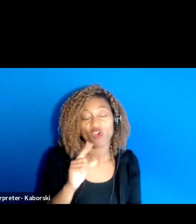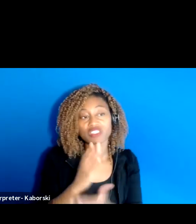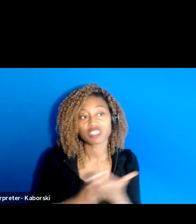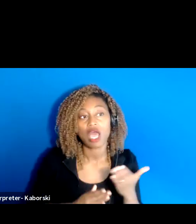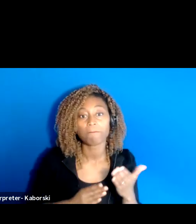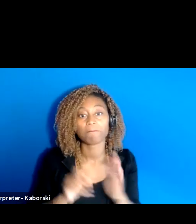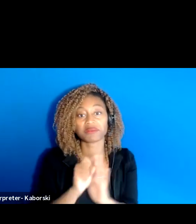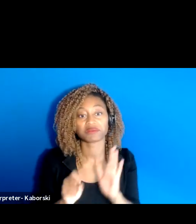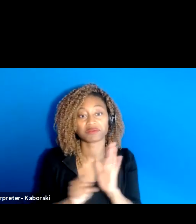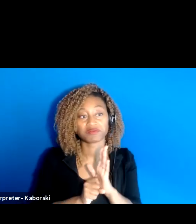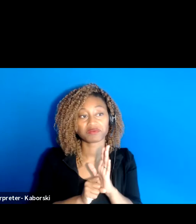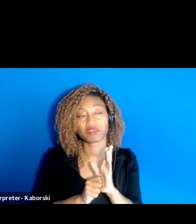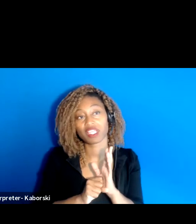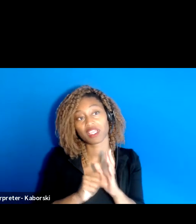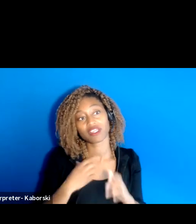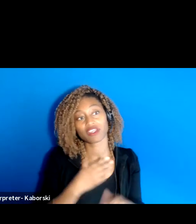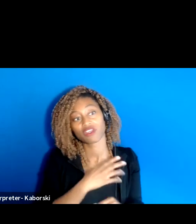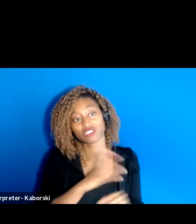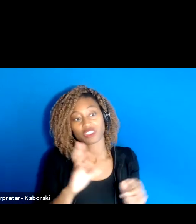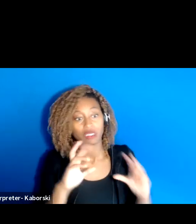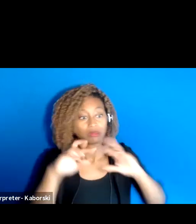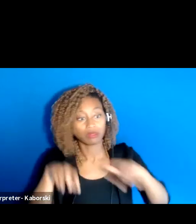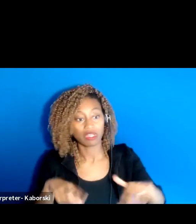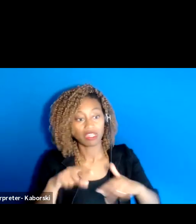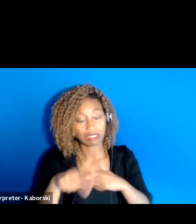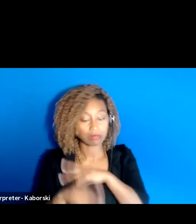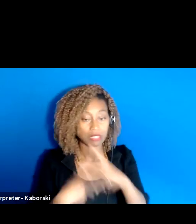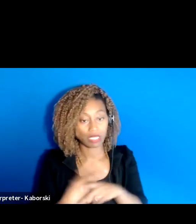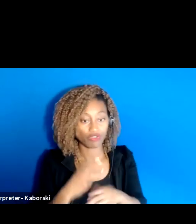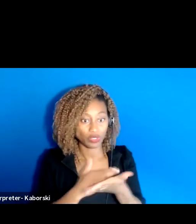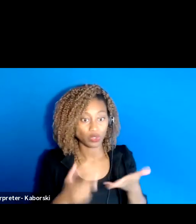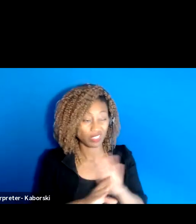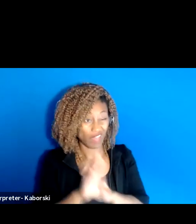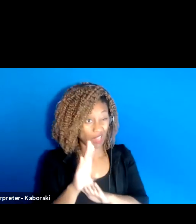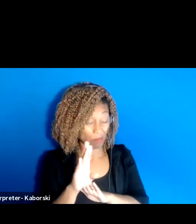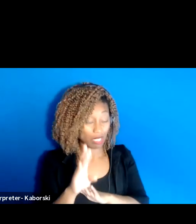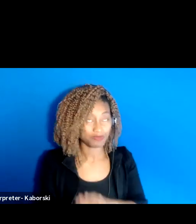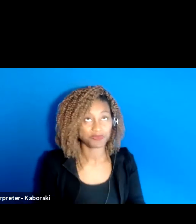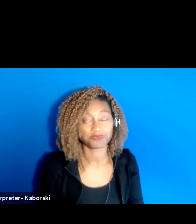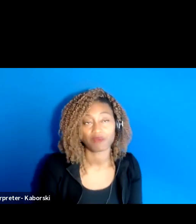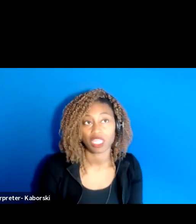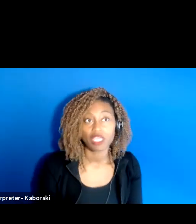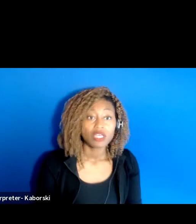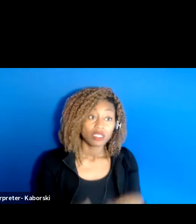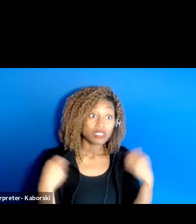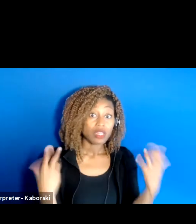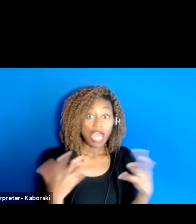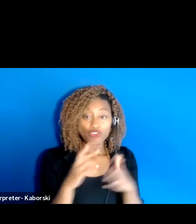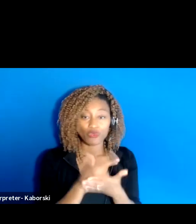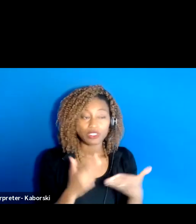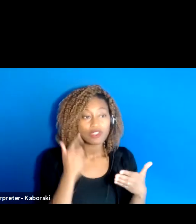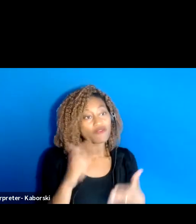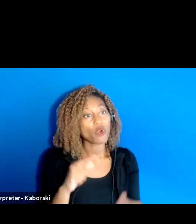state councils that are looking into this type of resource development. There's a lot of resources on grant